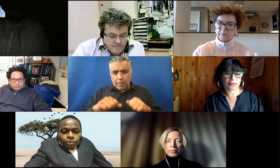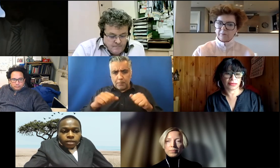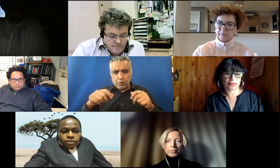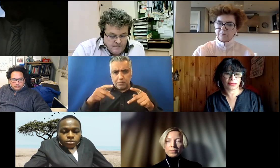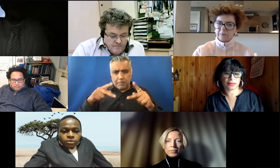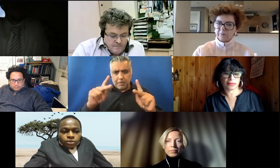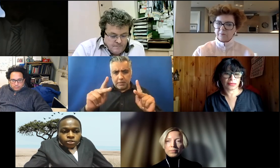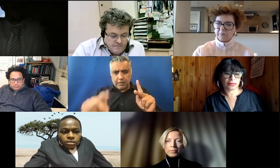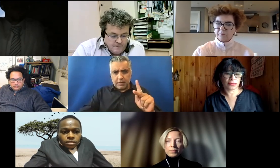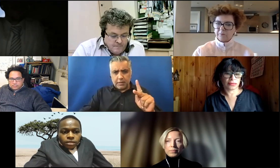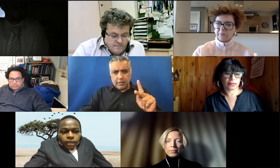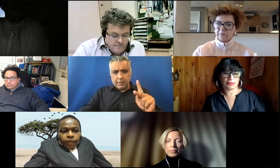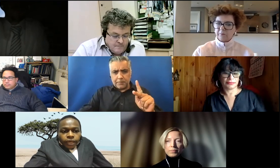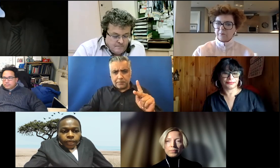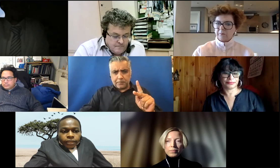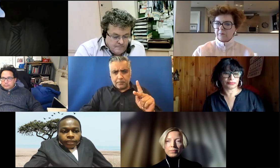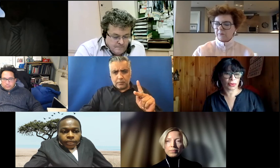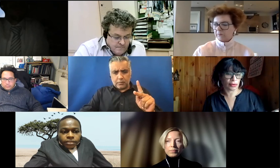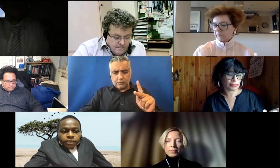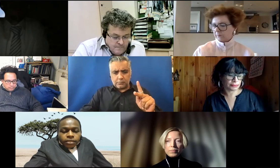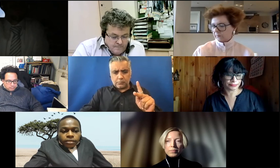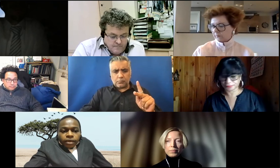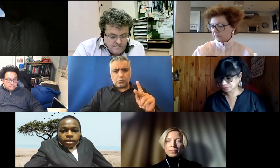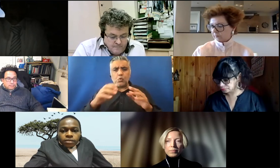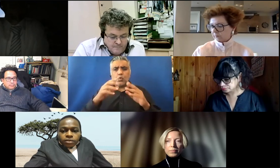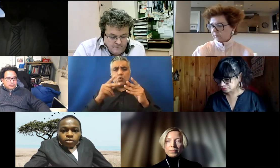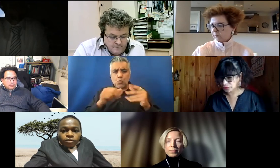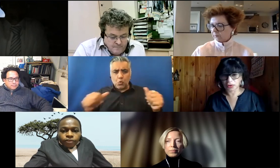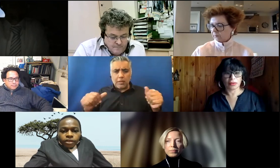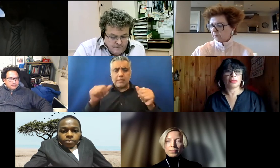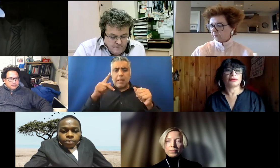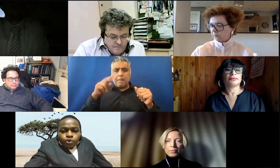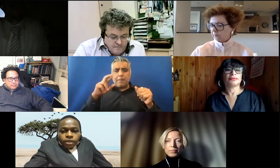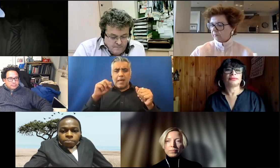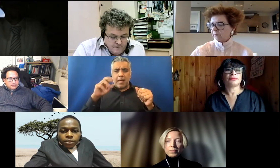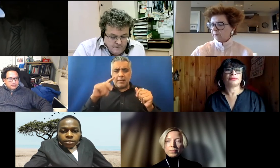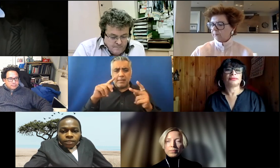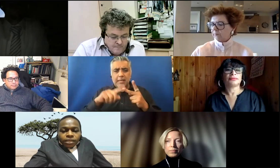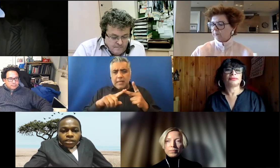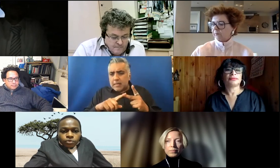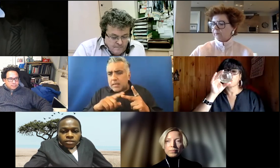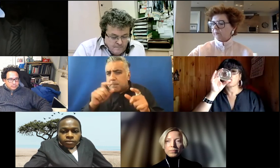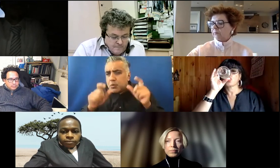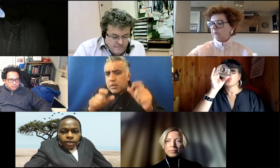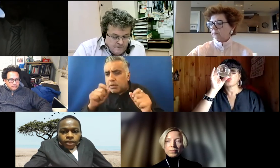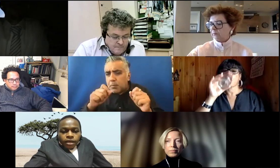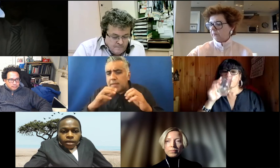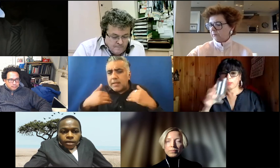into practical solutions and getting in the hands of people who can build